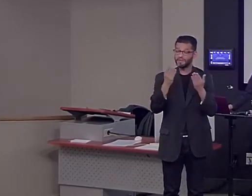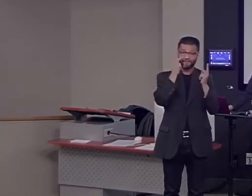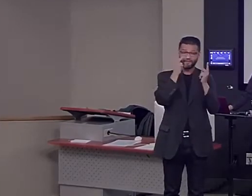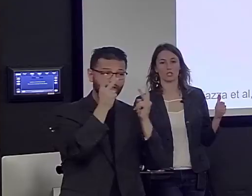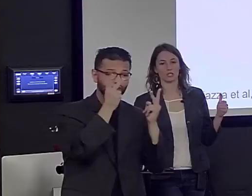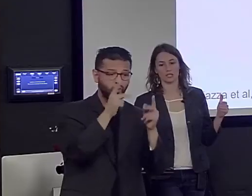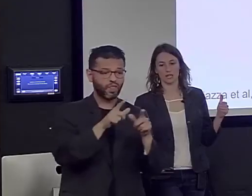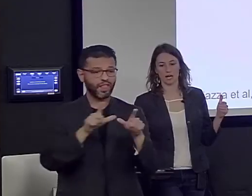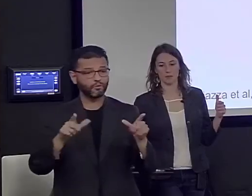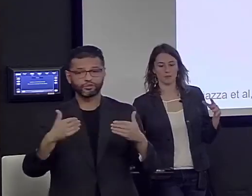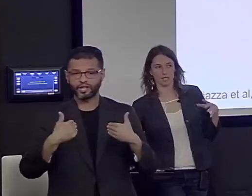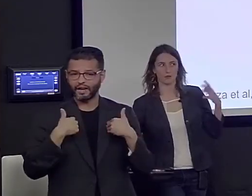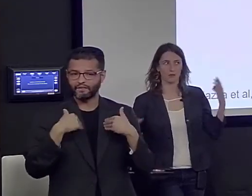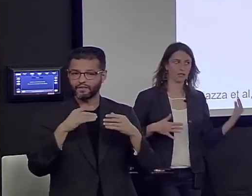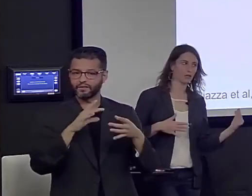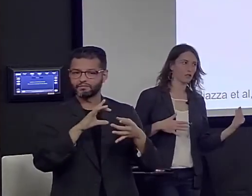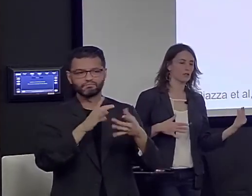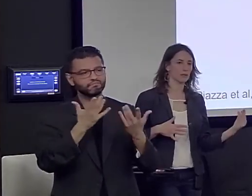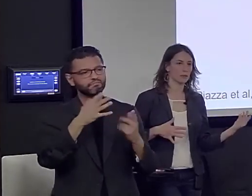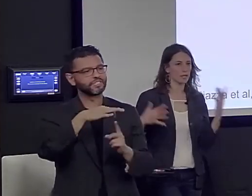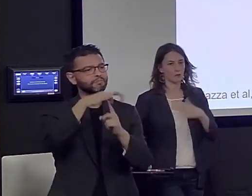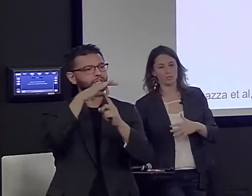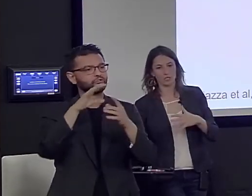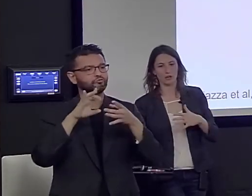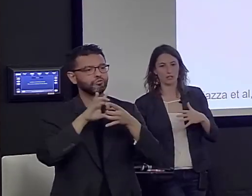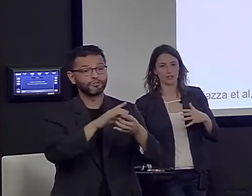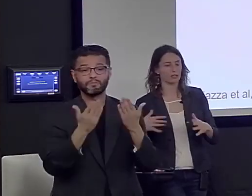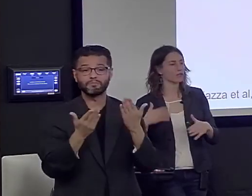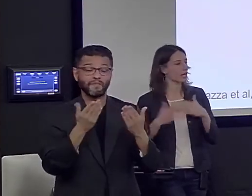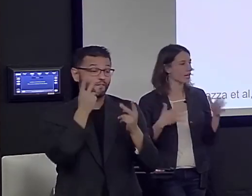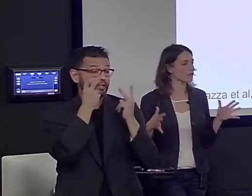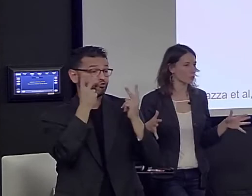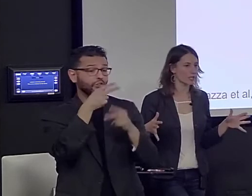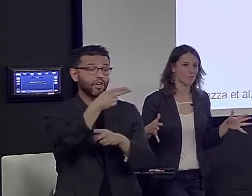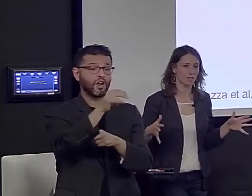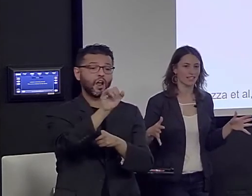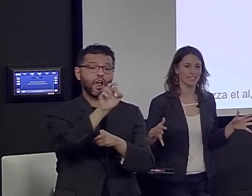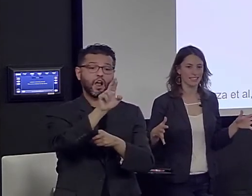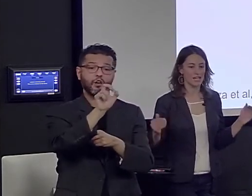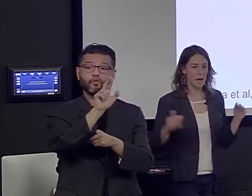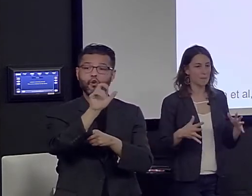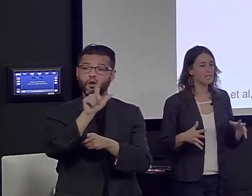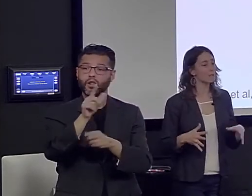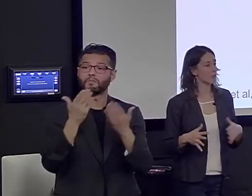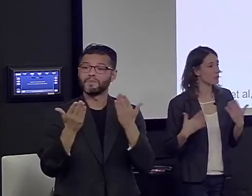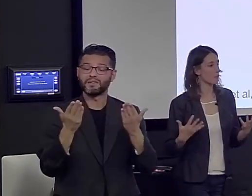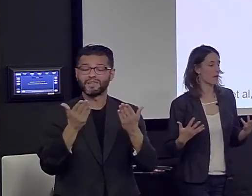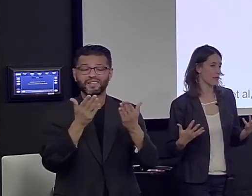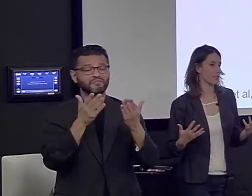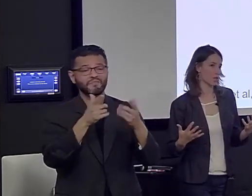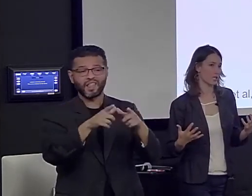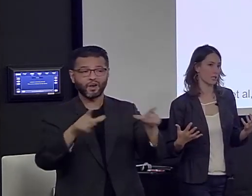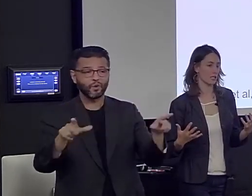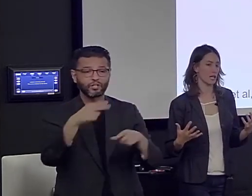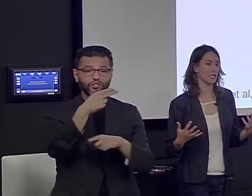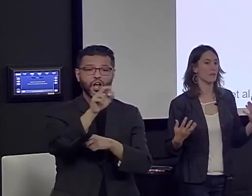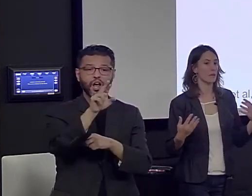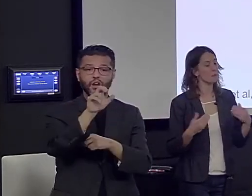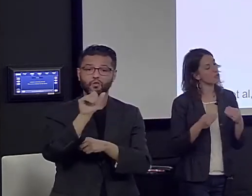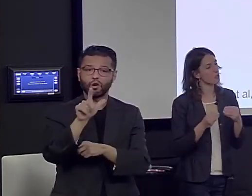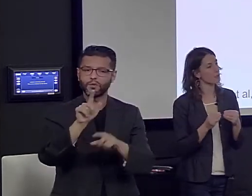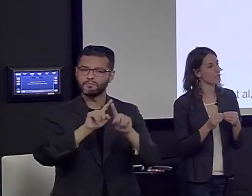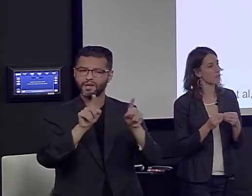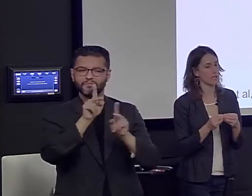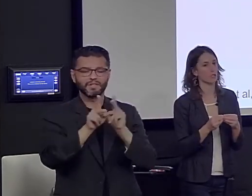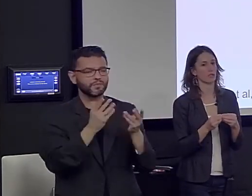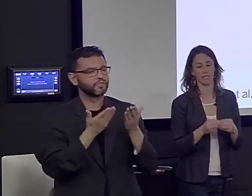language. Vision is hierarchical, maybe language is hierarchical, you kind of have to work to make it happen, but people have suggested this idea. Maybe